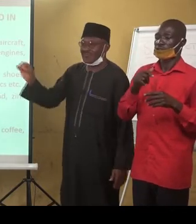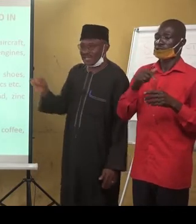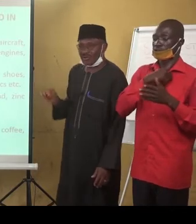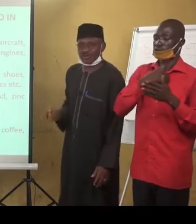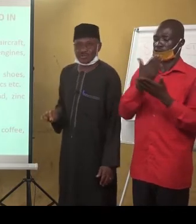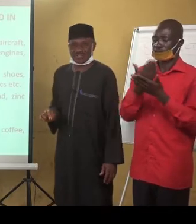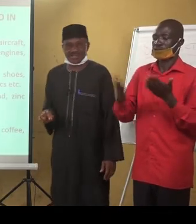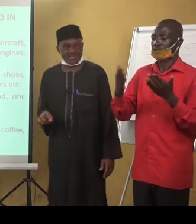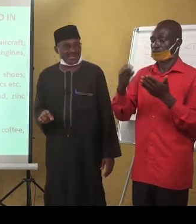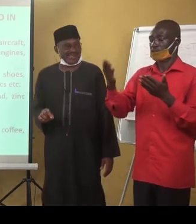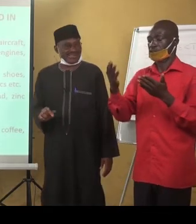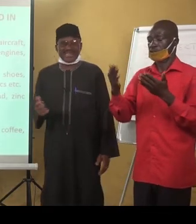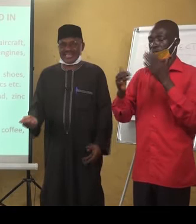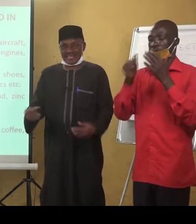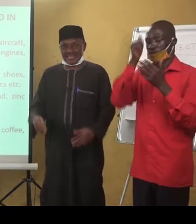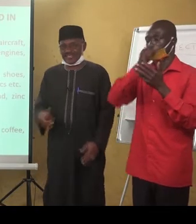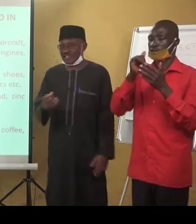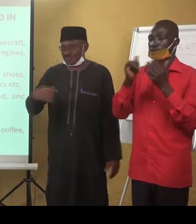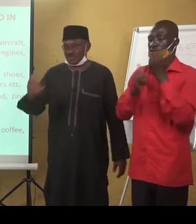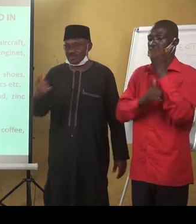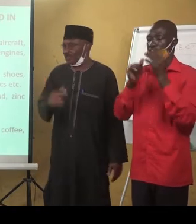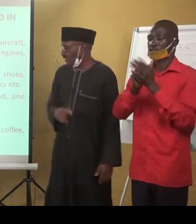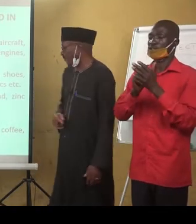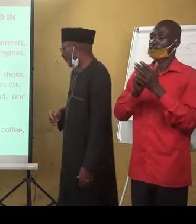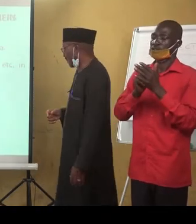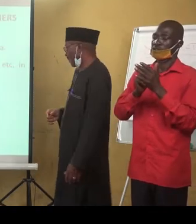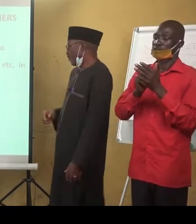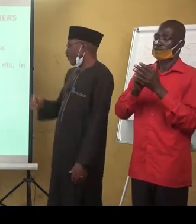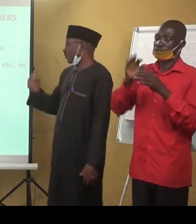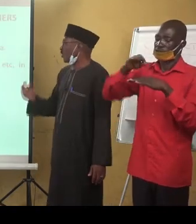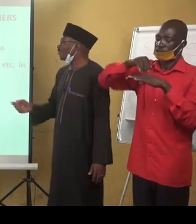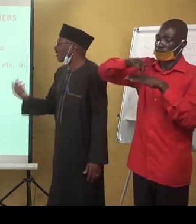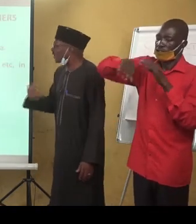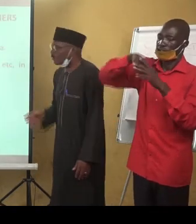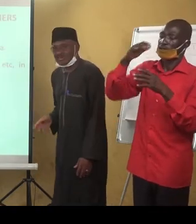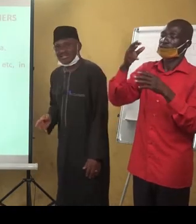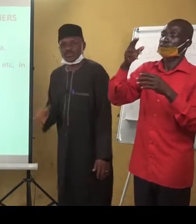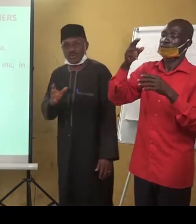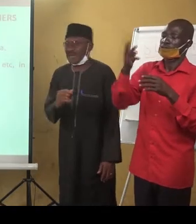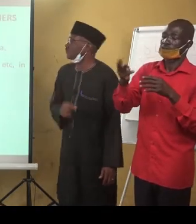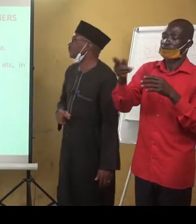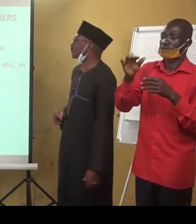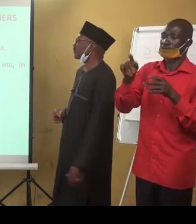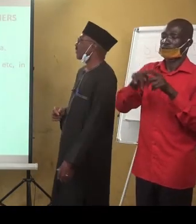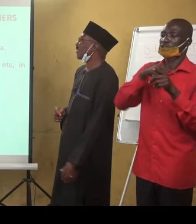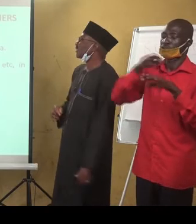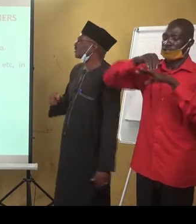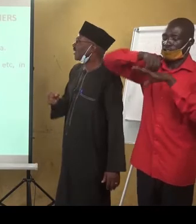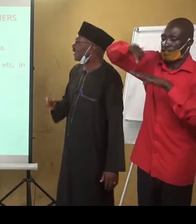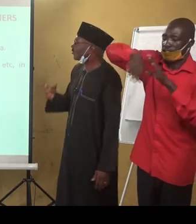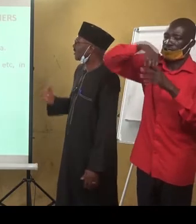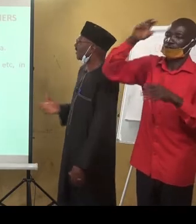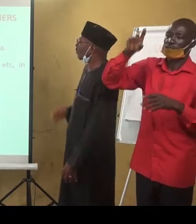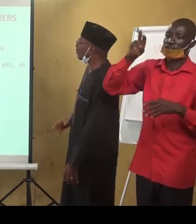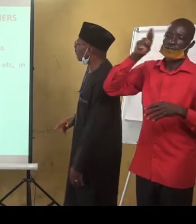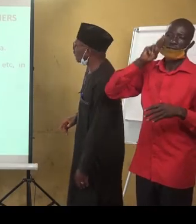other African countries that are engaged in exporting wheat. But the one we export is rubber. Now